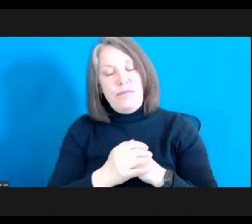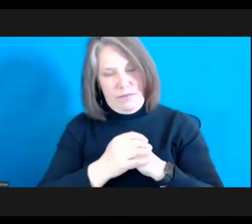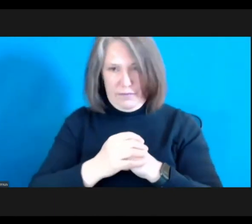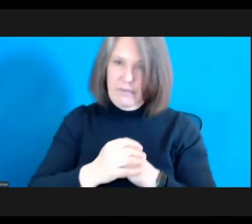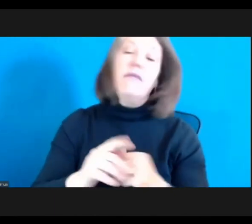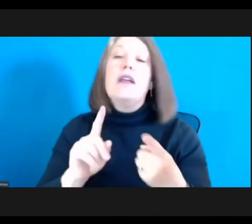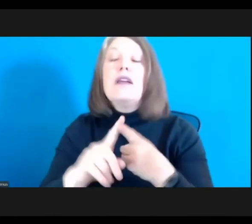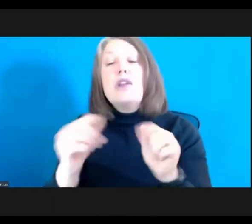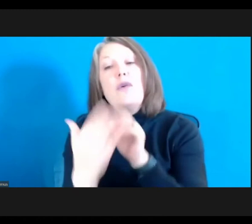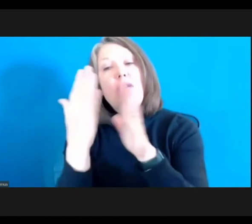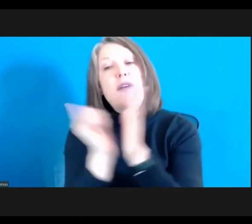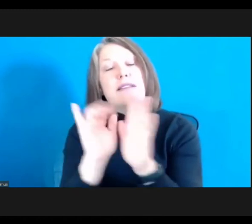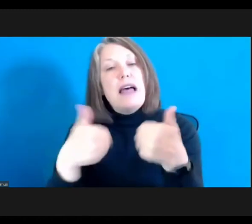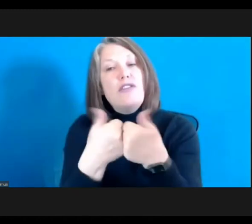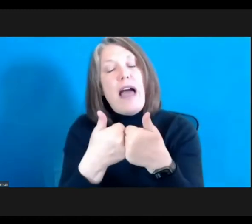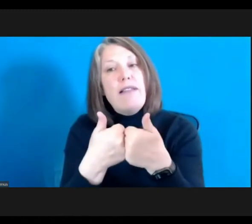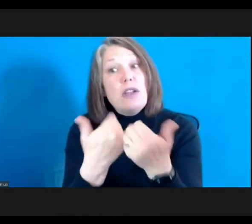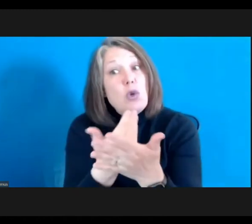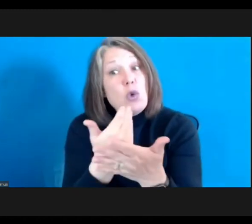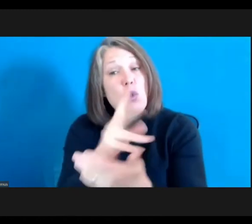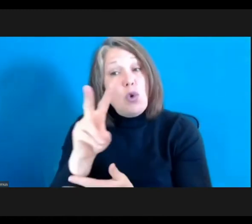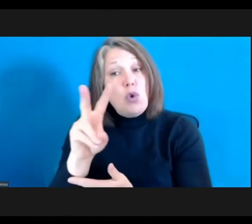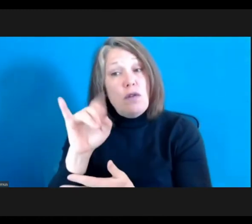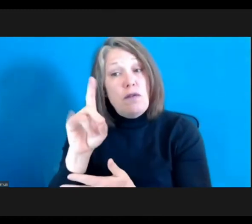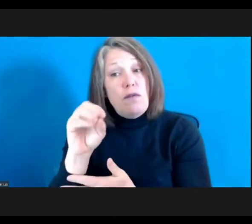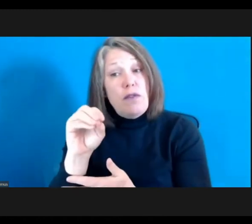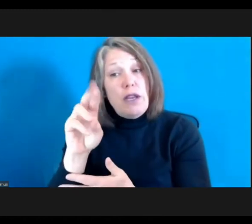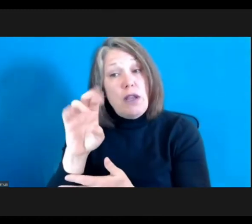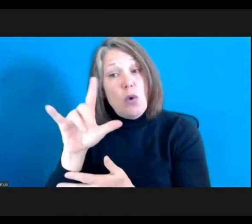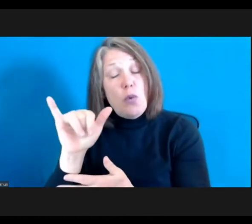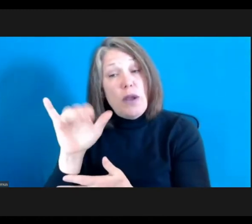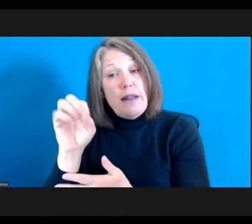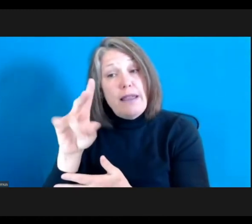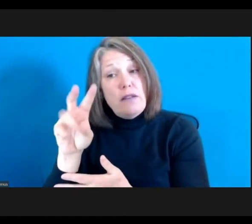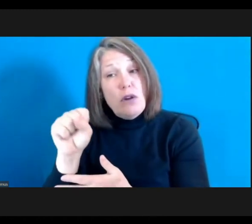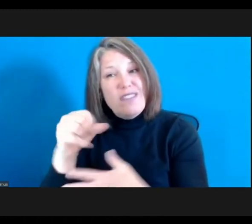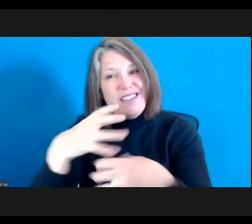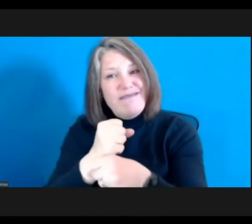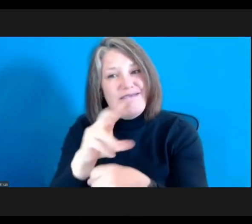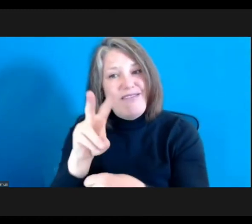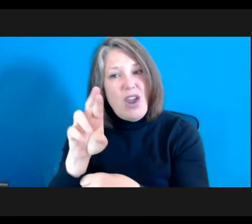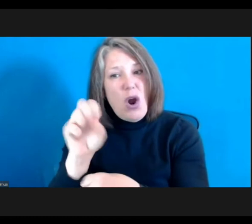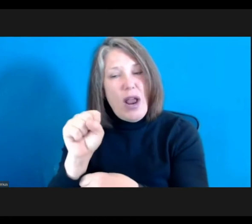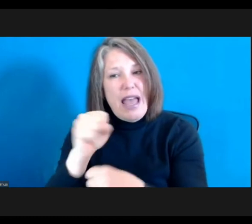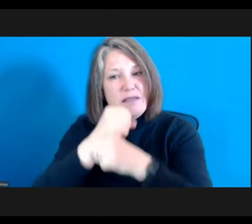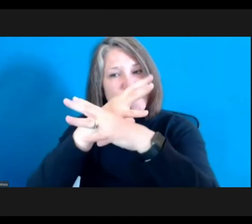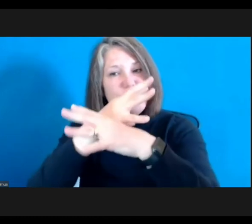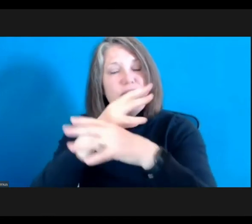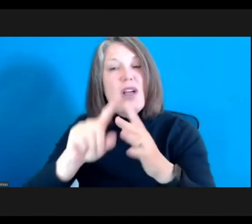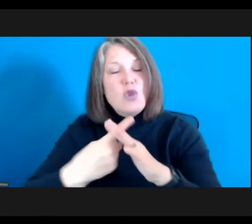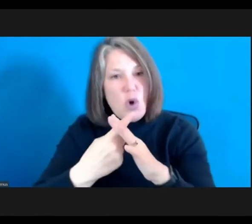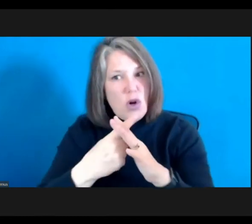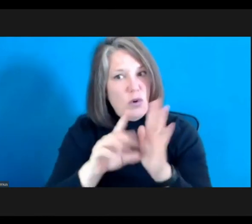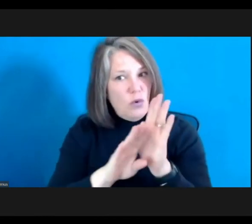this challenge, new video relay services, or VRS, started to develop in